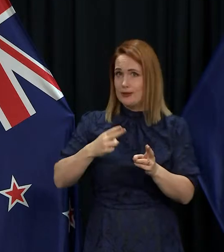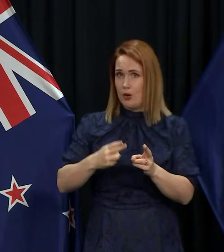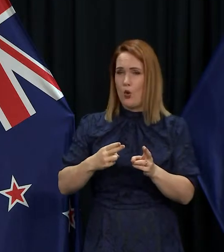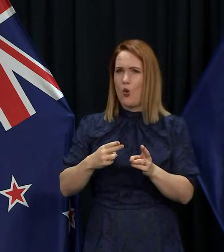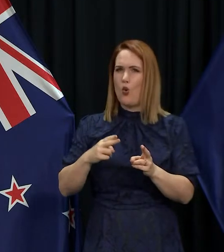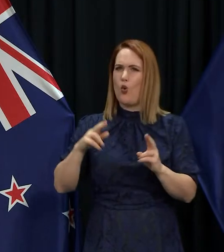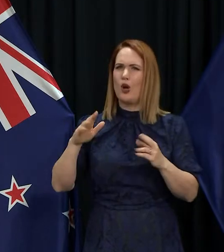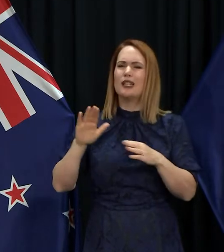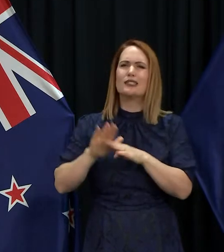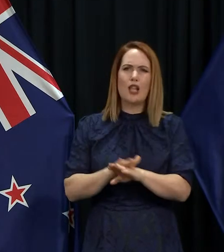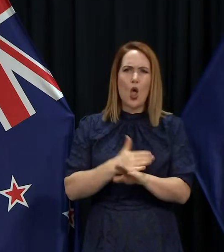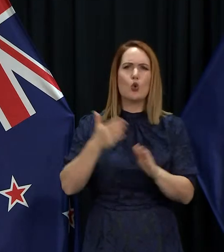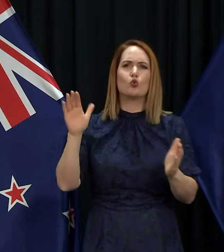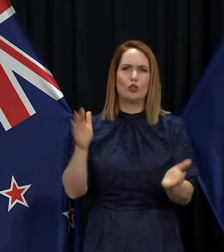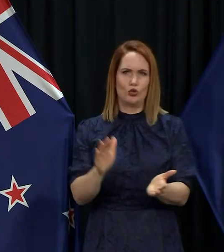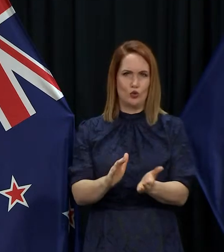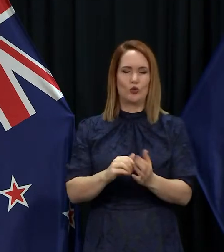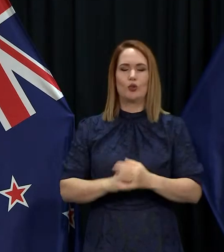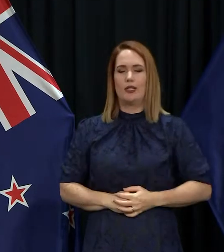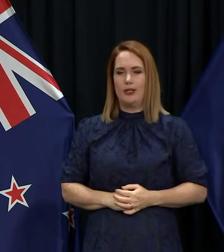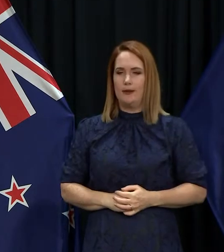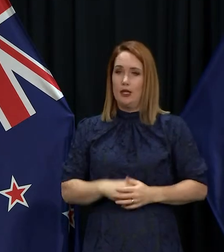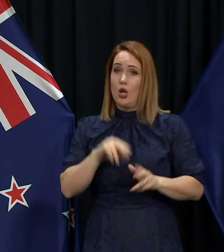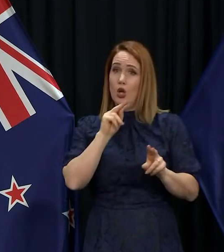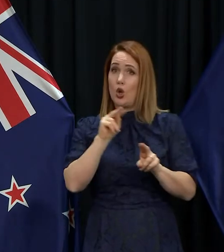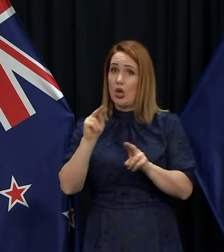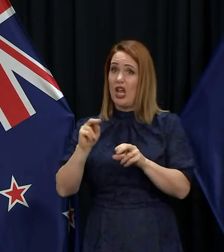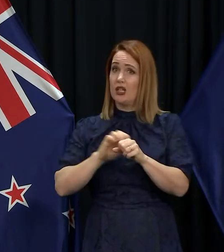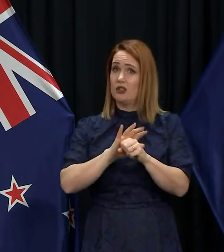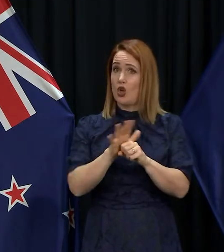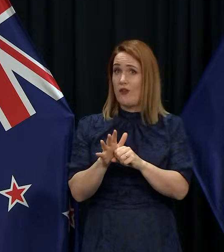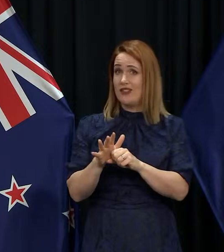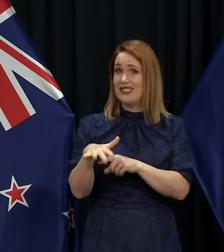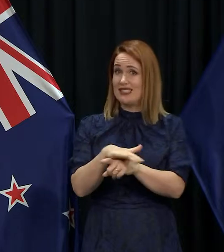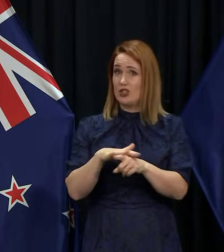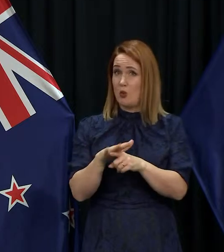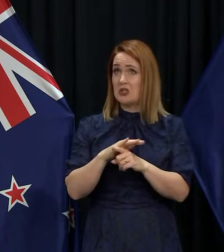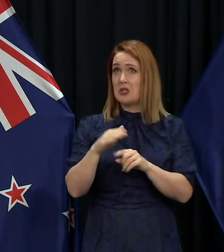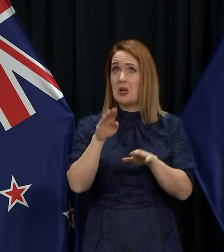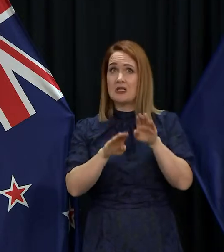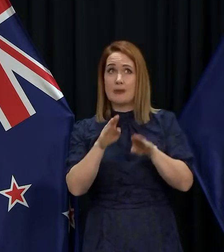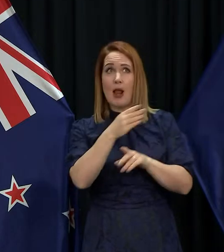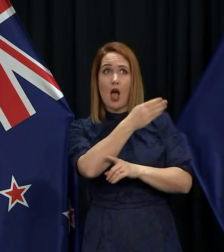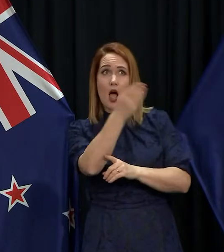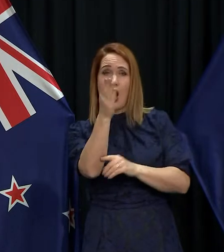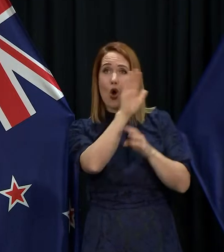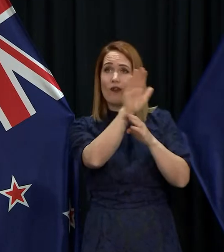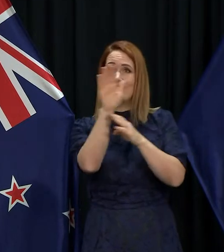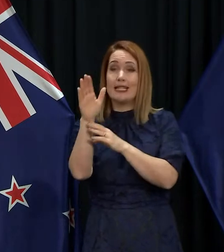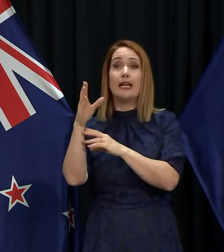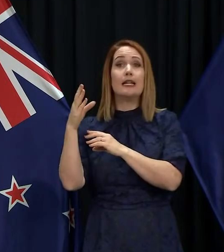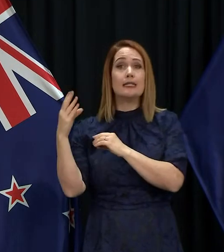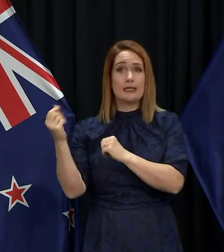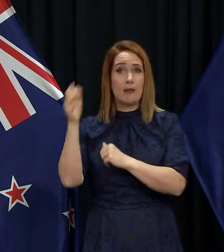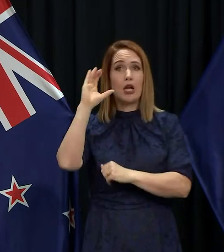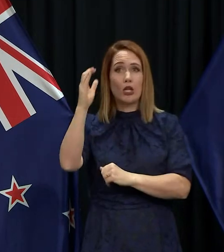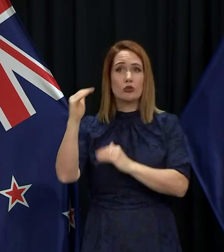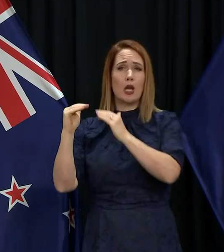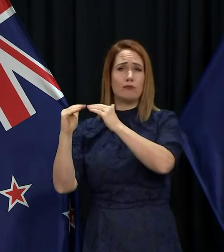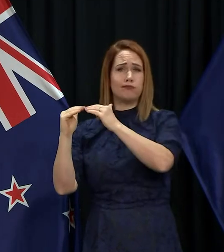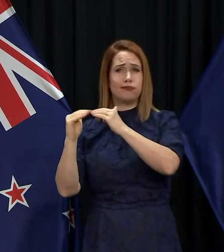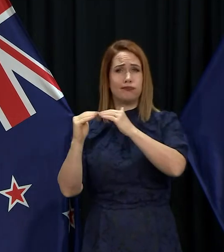slowly. Mm. When it comes to cases, as observed in other countries, we're not unusual in that. Some countries plateaued for a very long time.